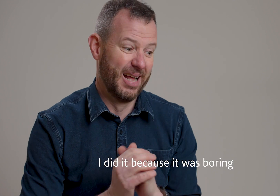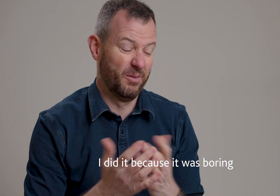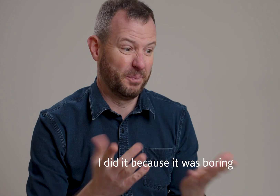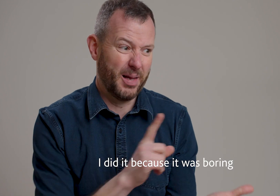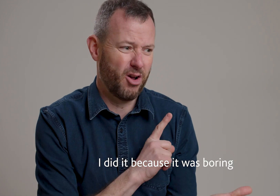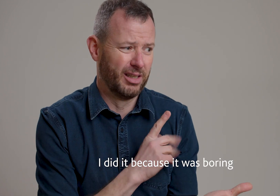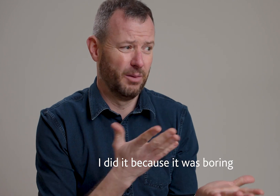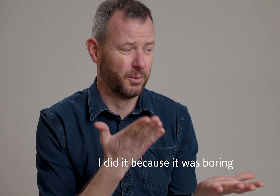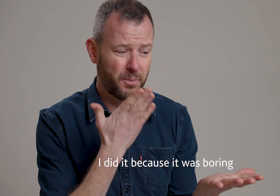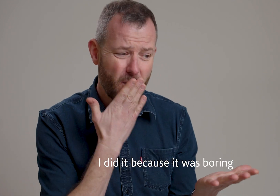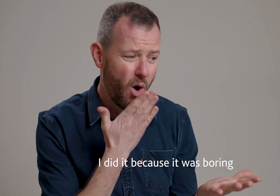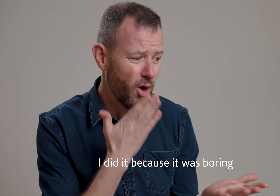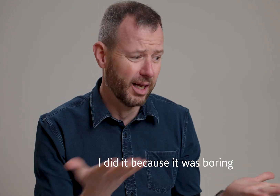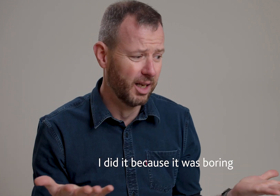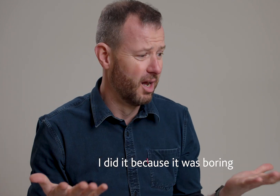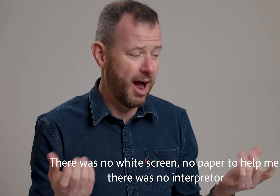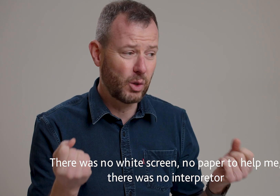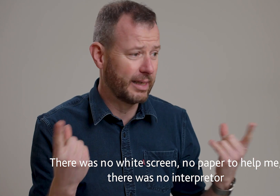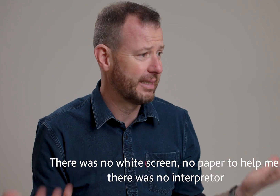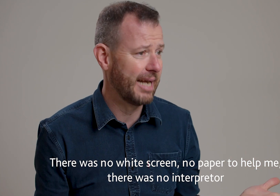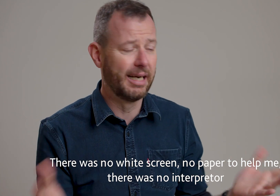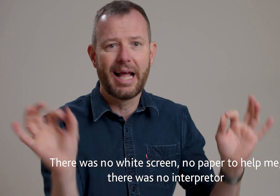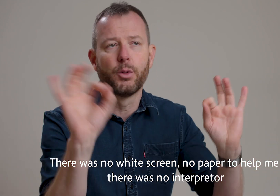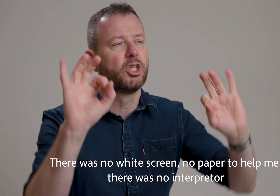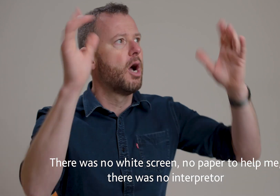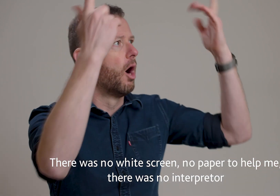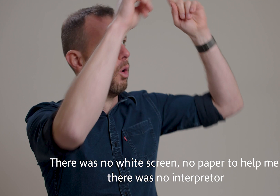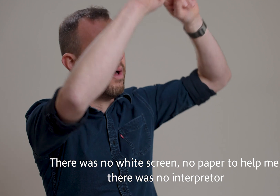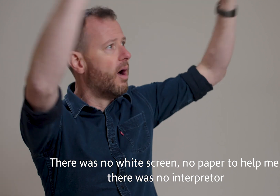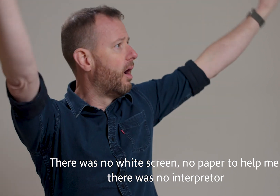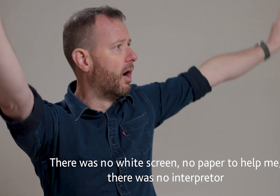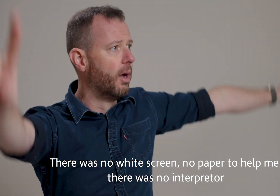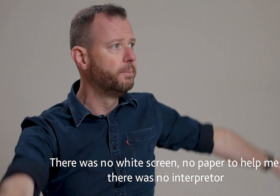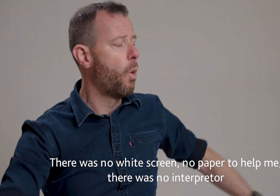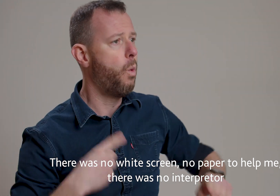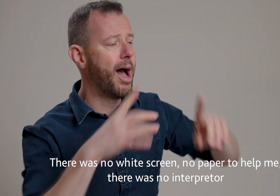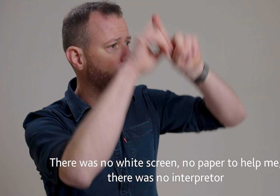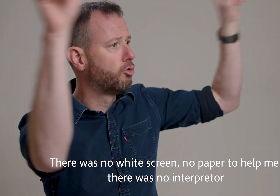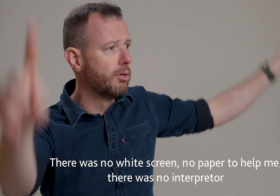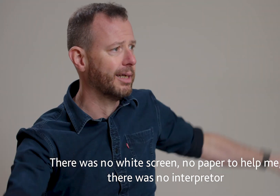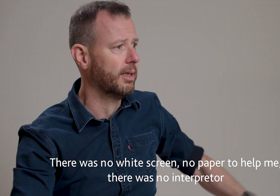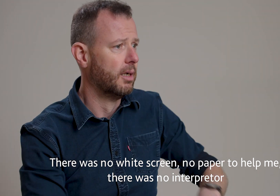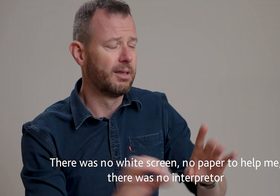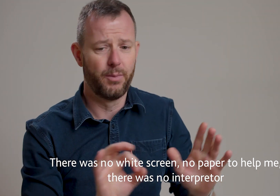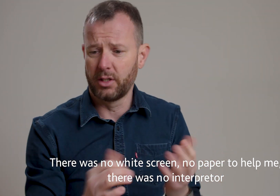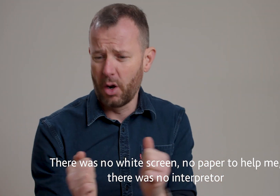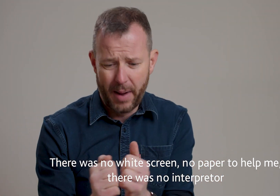It's a tickle, it's a dollar. I could go down and there was no black tree. There was no paper